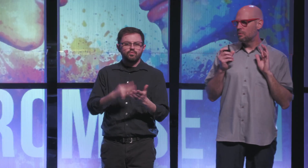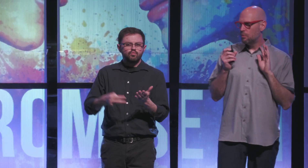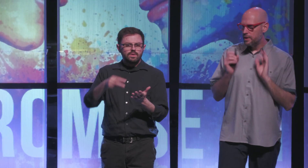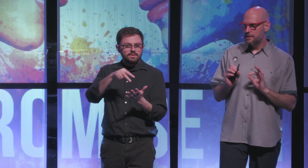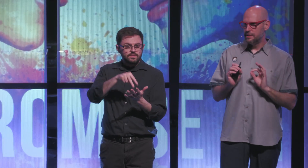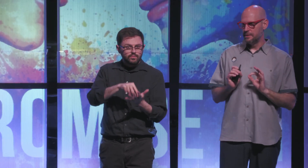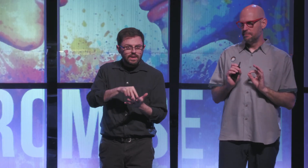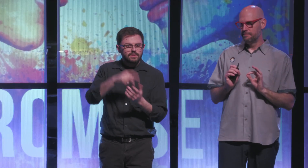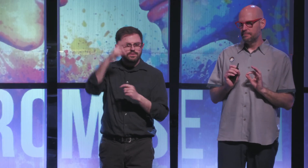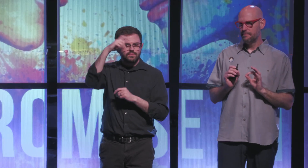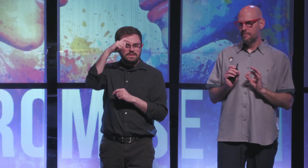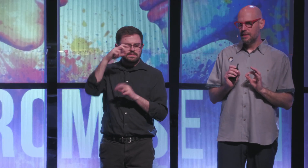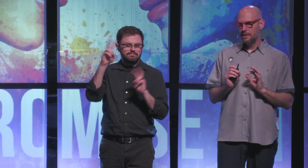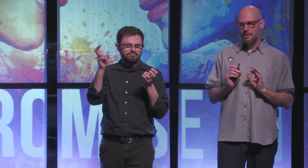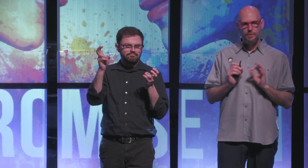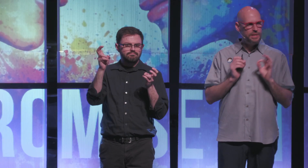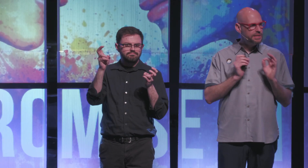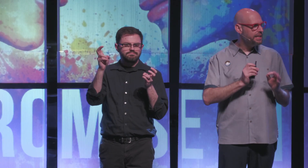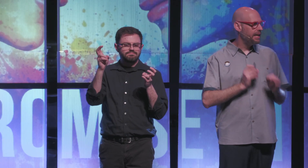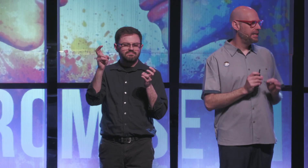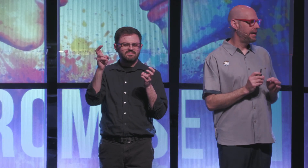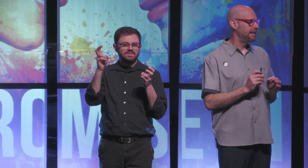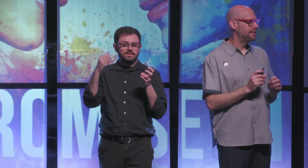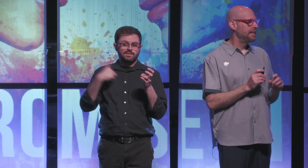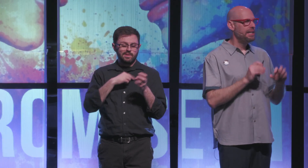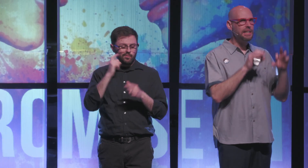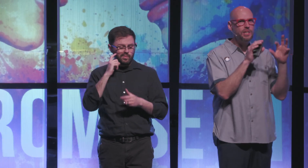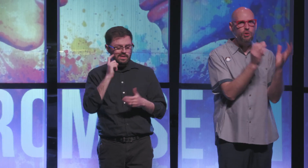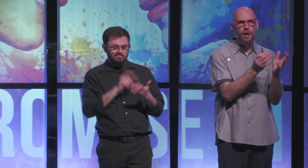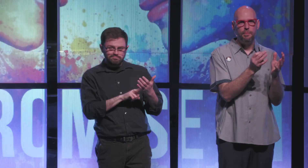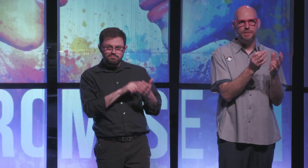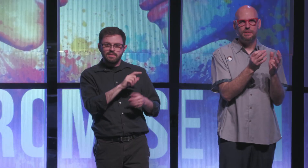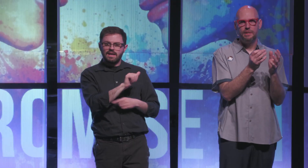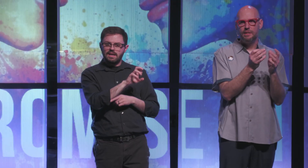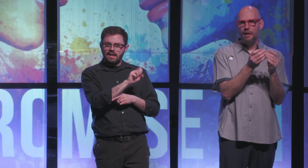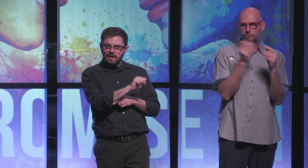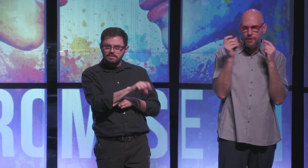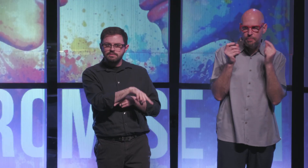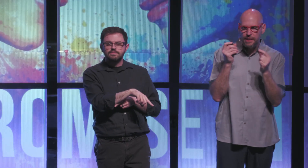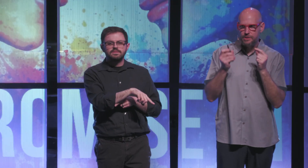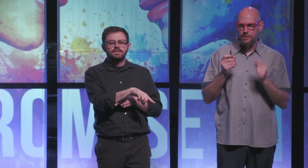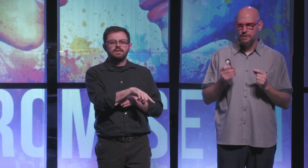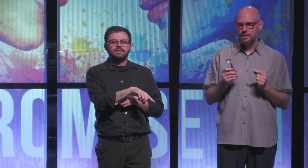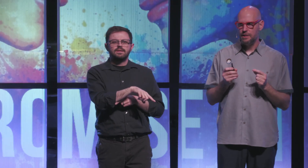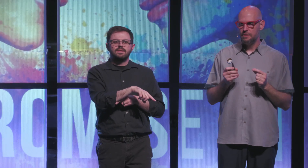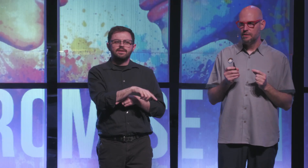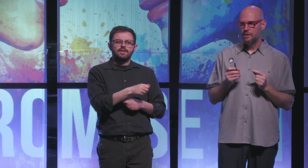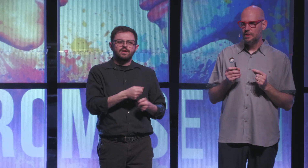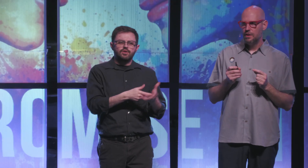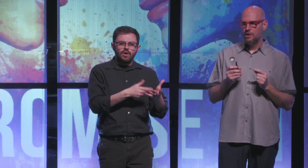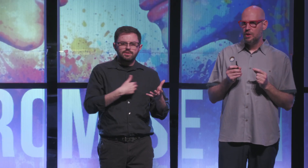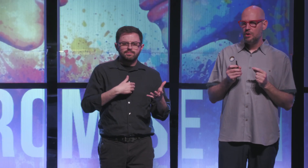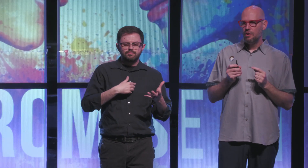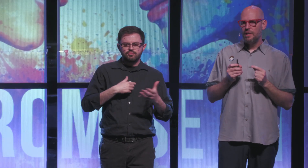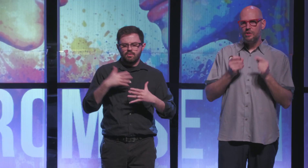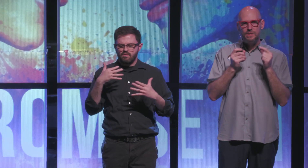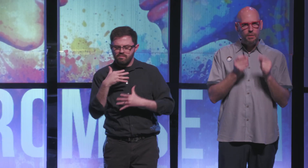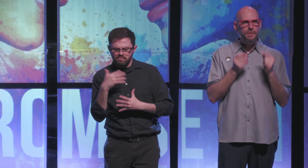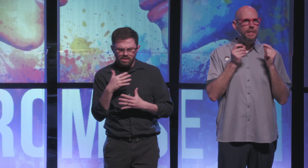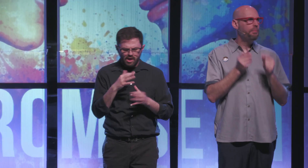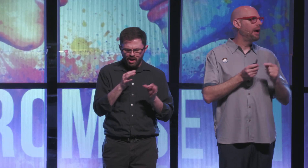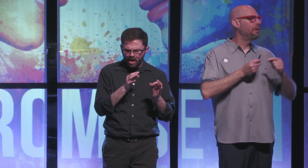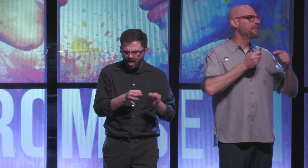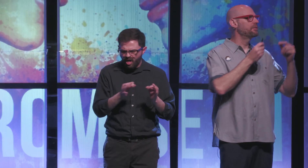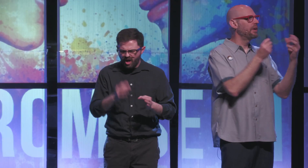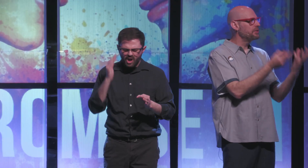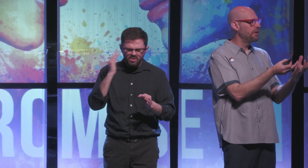Resurrection wisdom that we see in Ananias, it interrupts that fear-based certainty. Right? There's